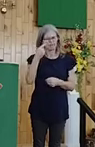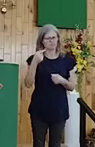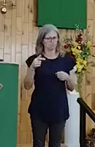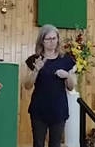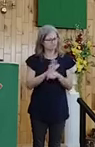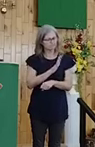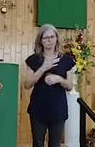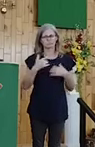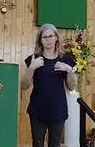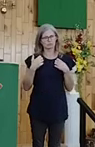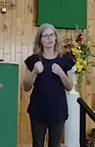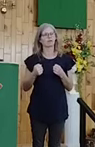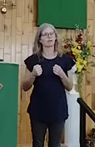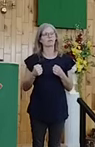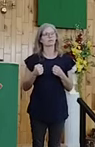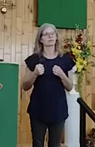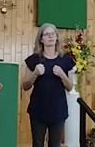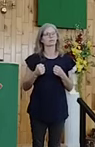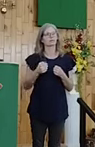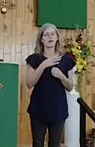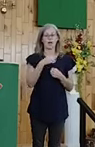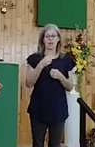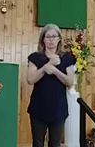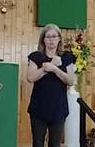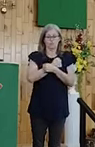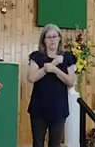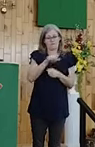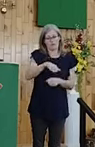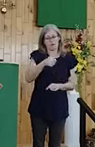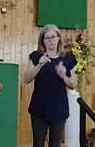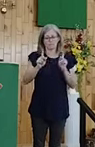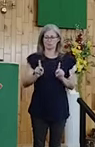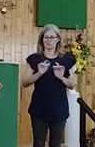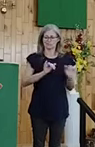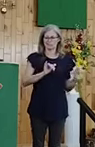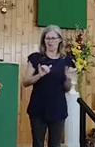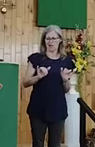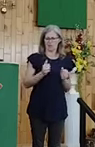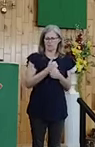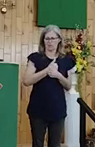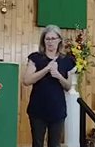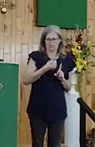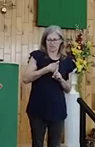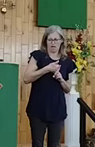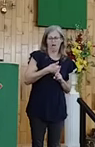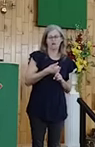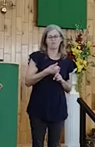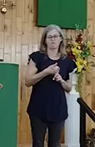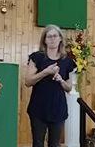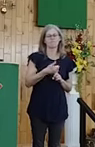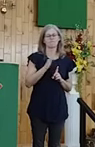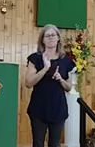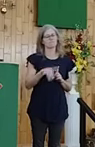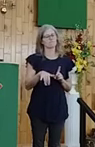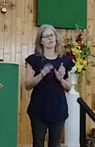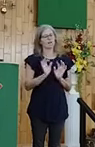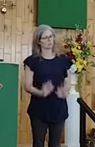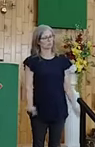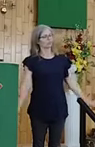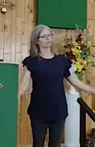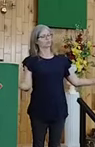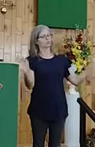with all your strength, and to love your neighbor as yourself is worth more than